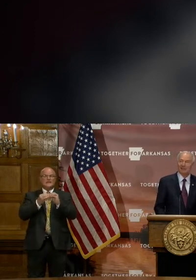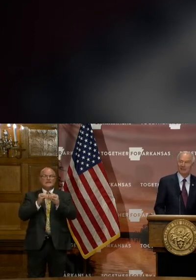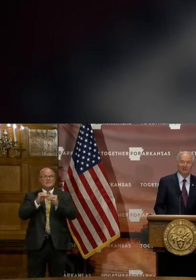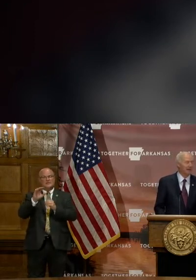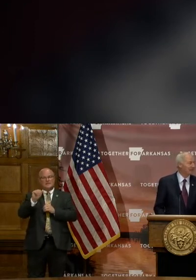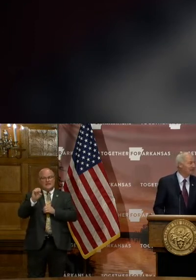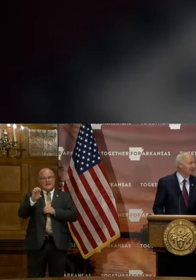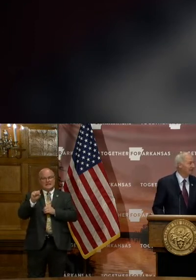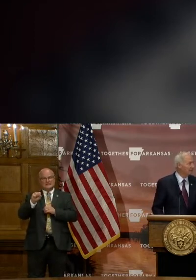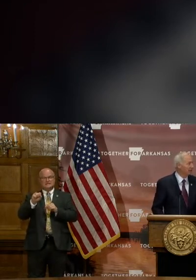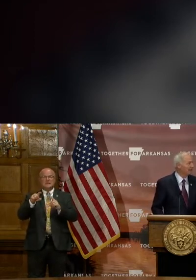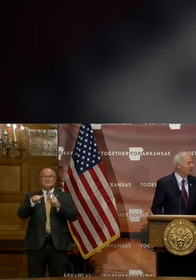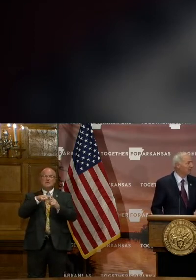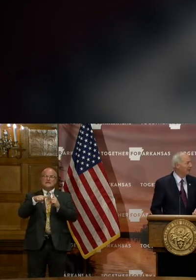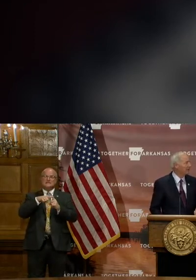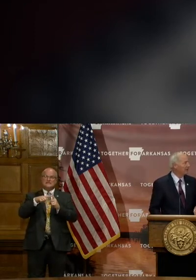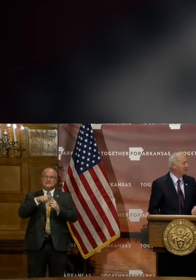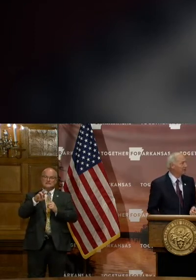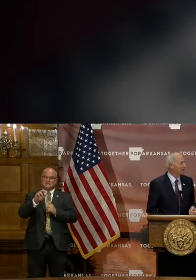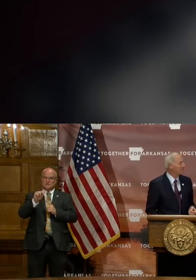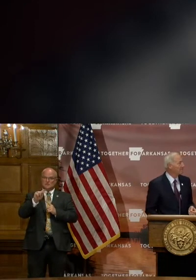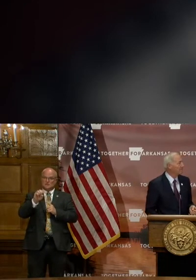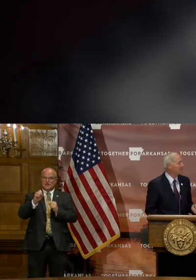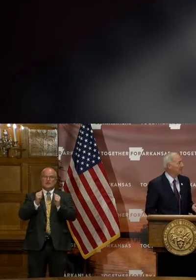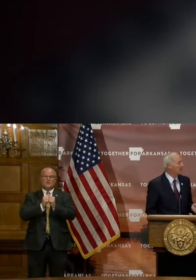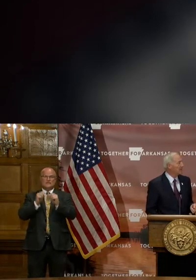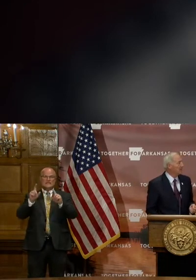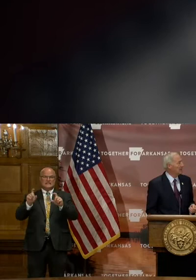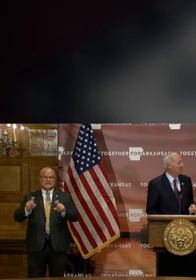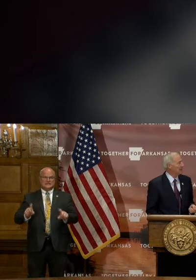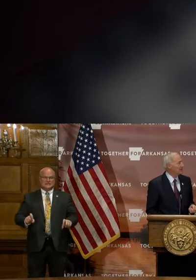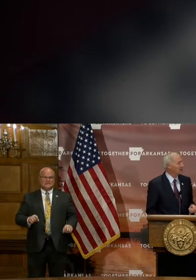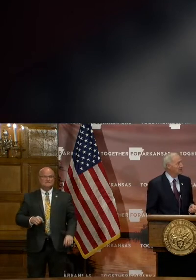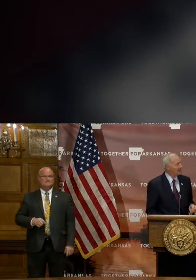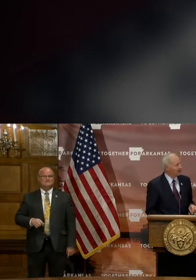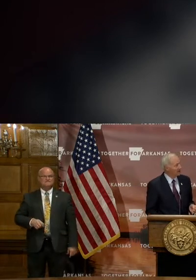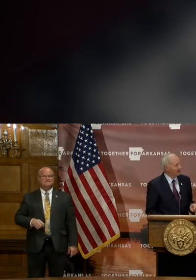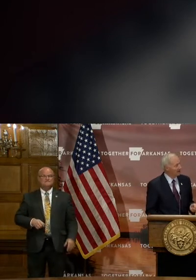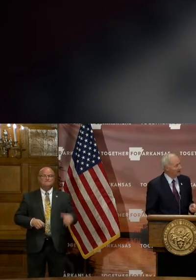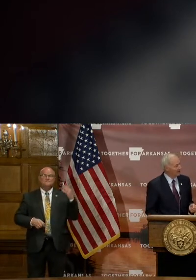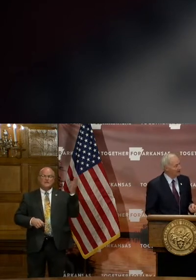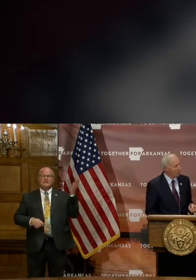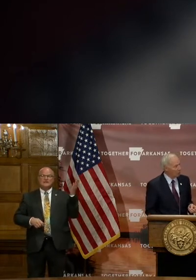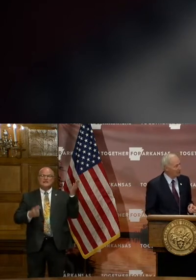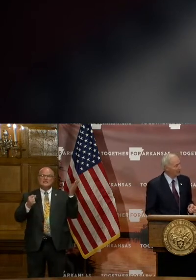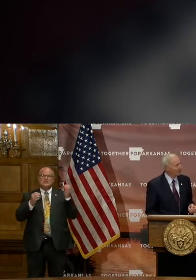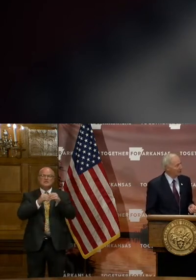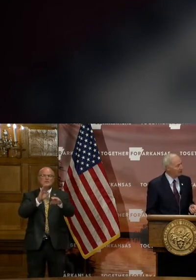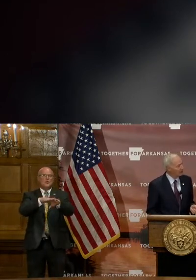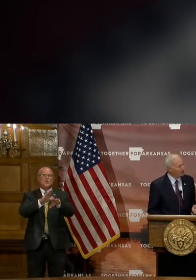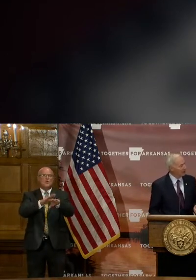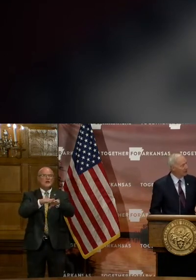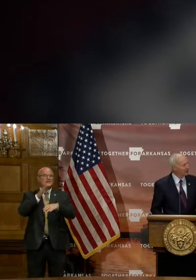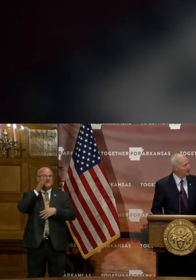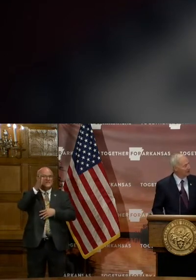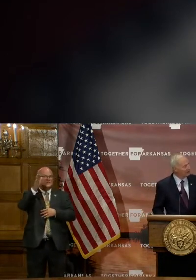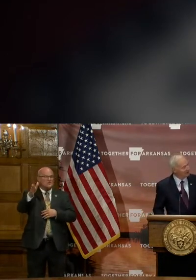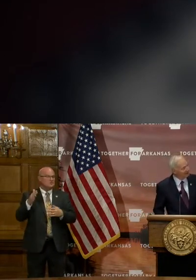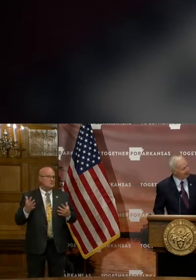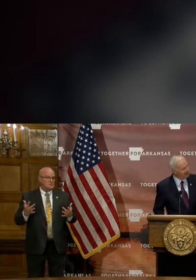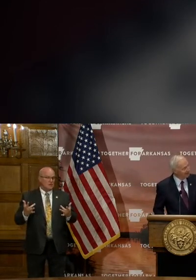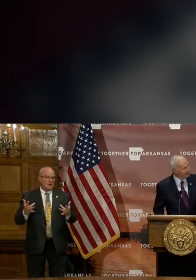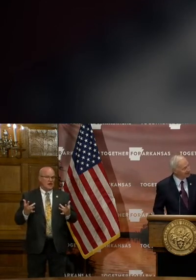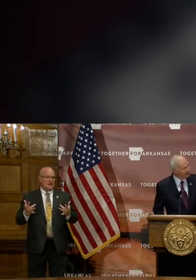of cases and the positivity rate that we're getting on our testing. This is a little bit of a warning for the future,